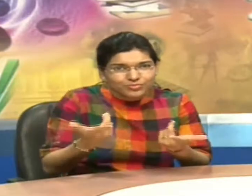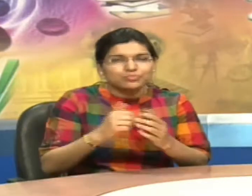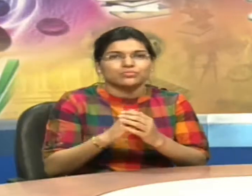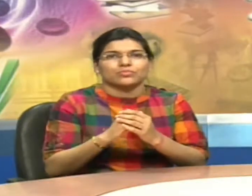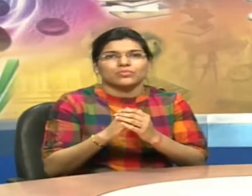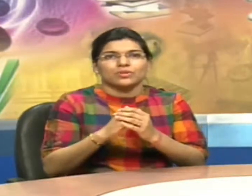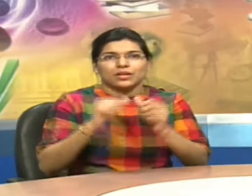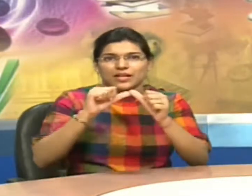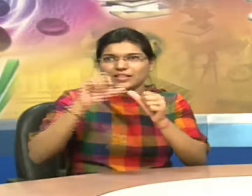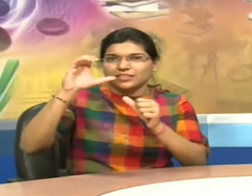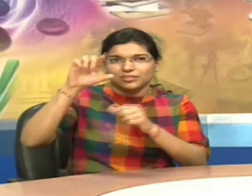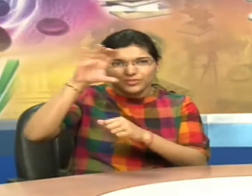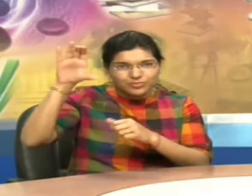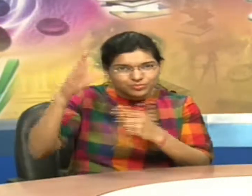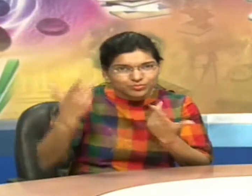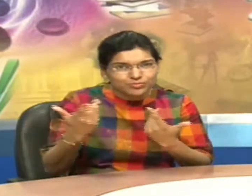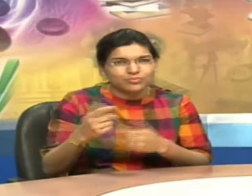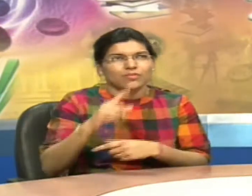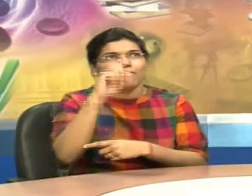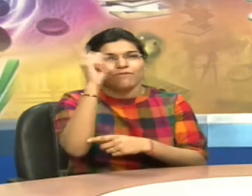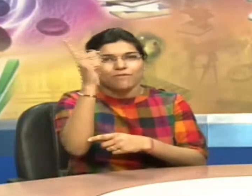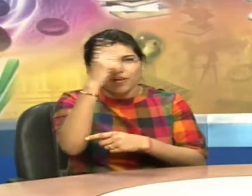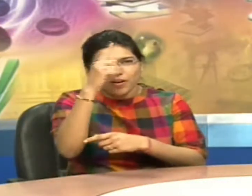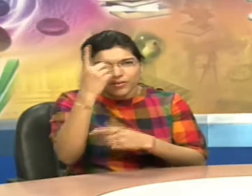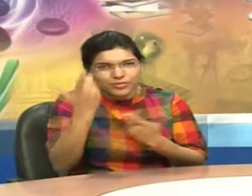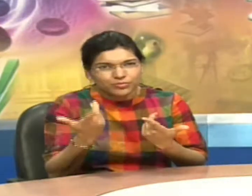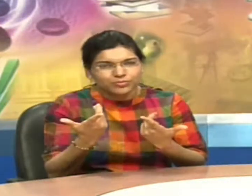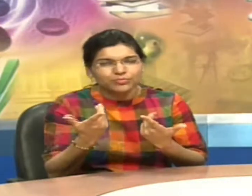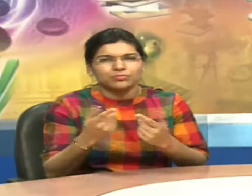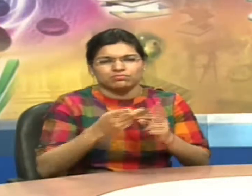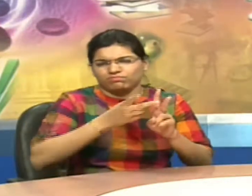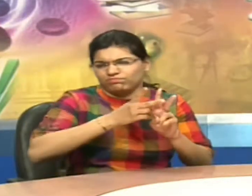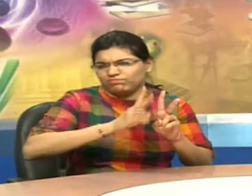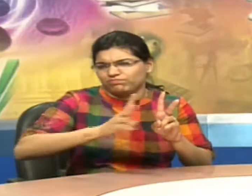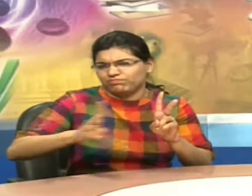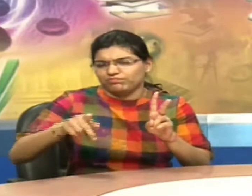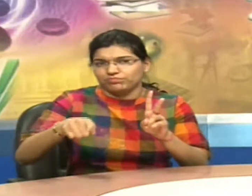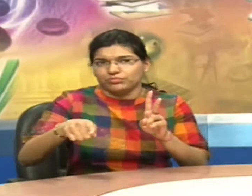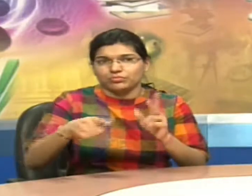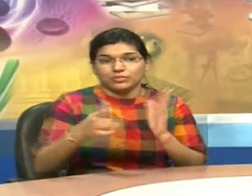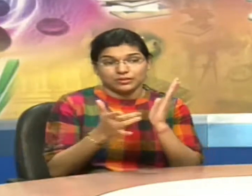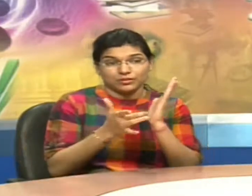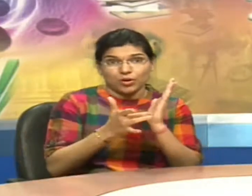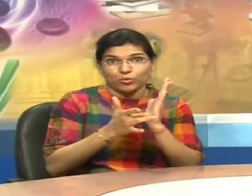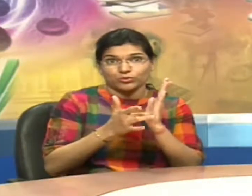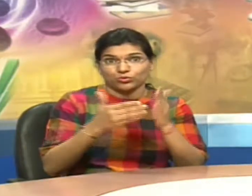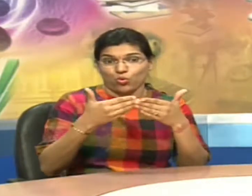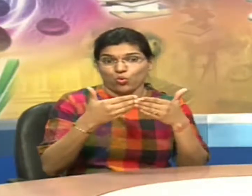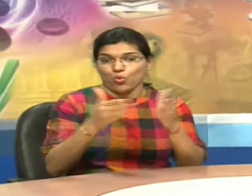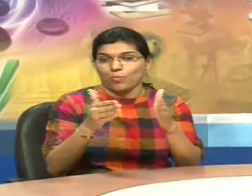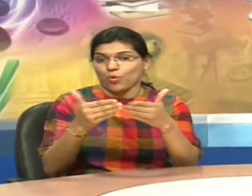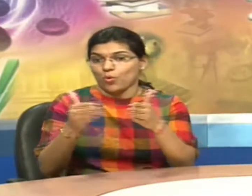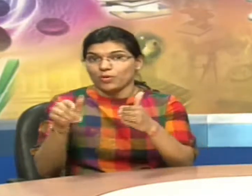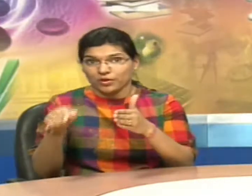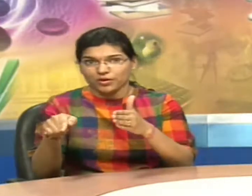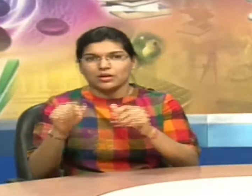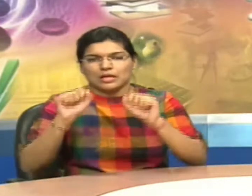The TV, AC, fan, there are so many technical things which